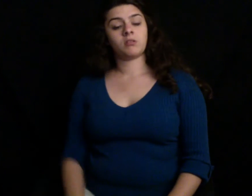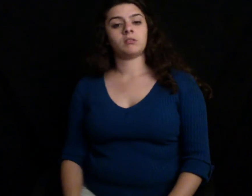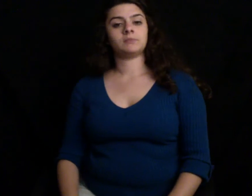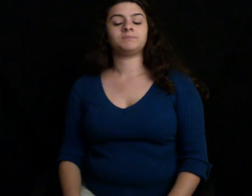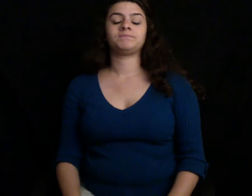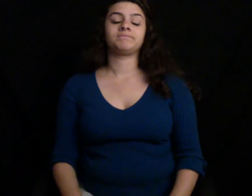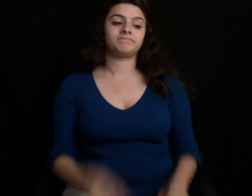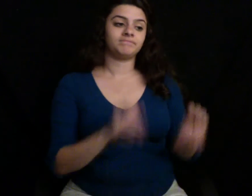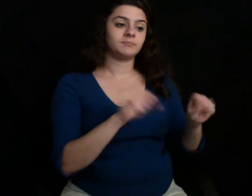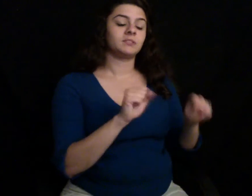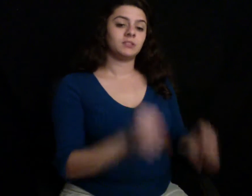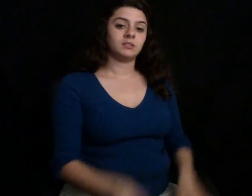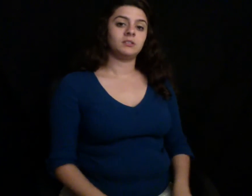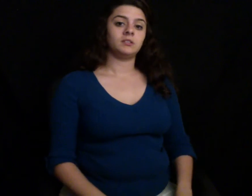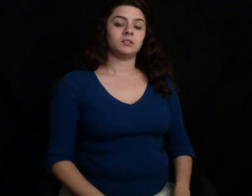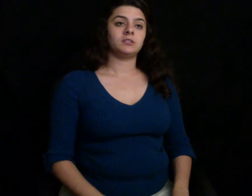2008 was actually the year I lost my mom too.